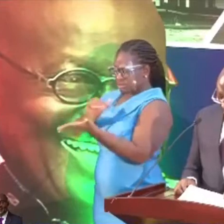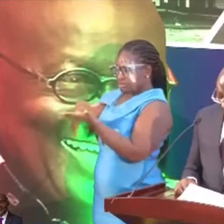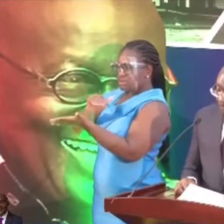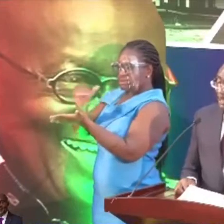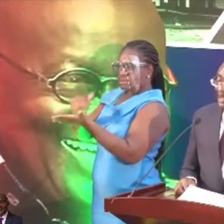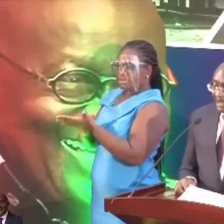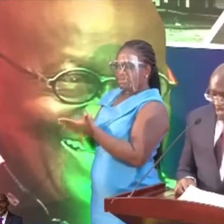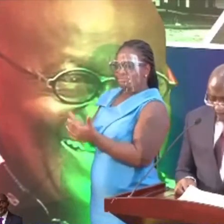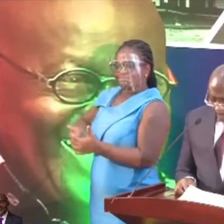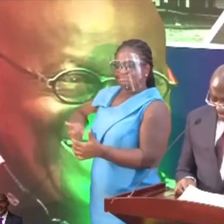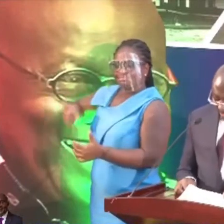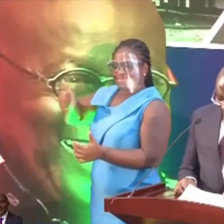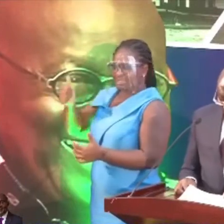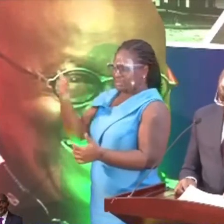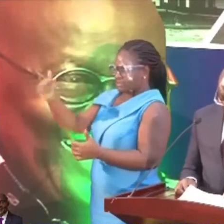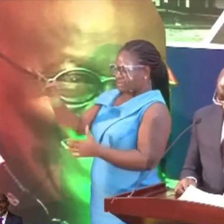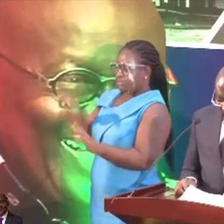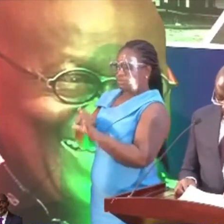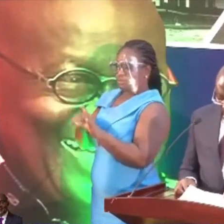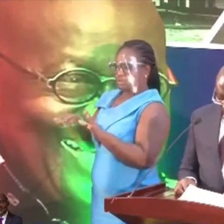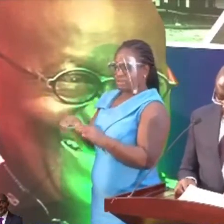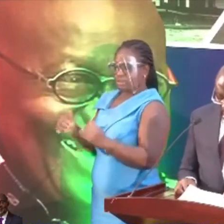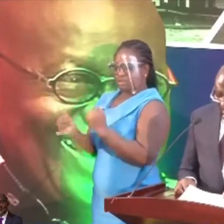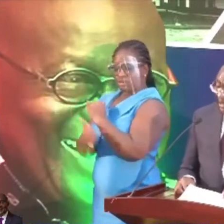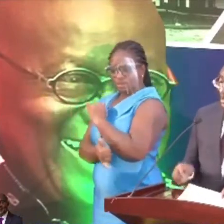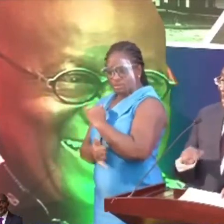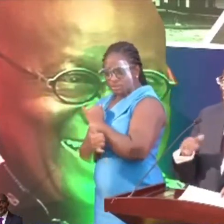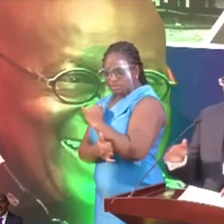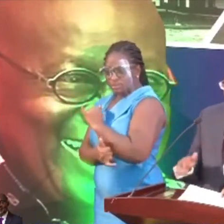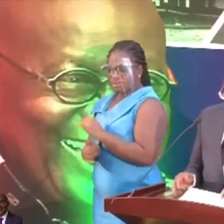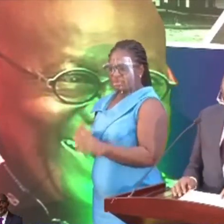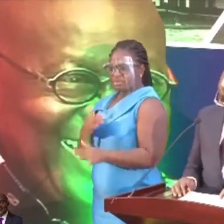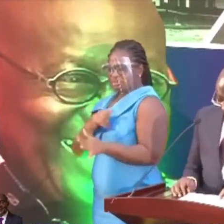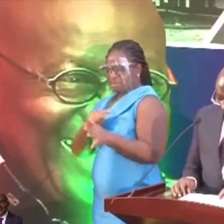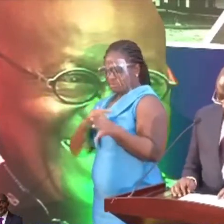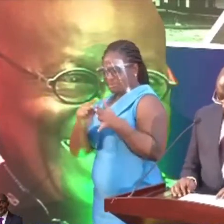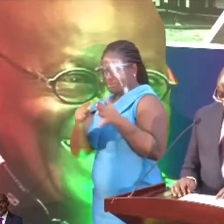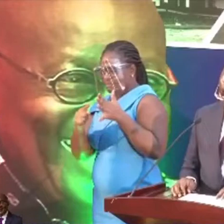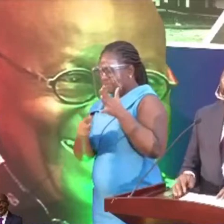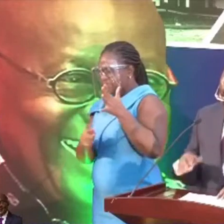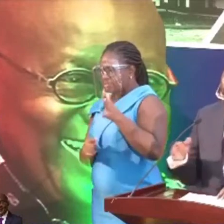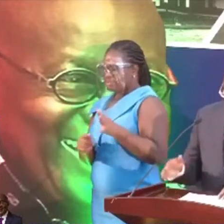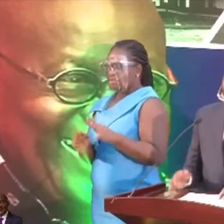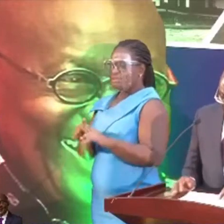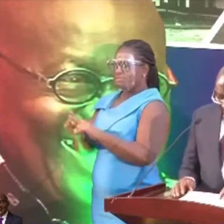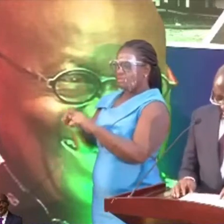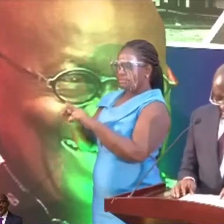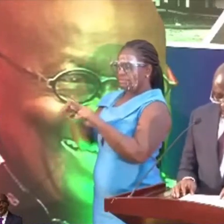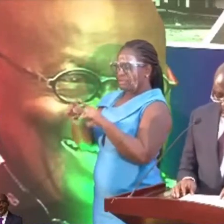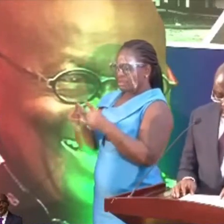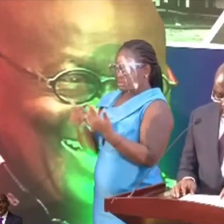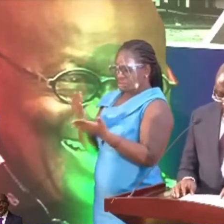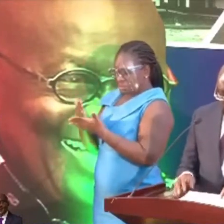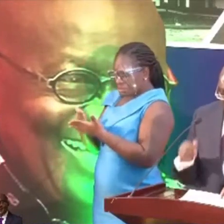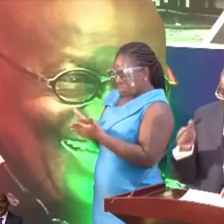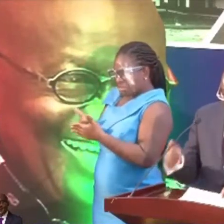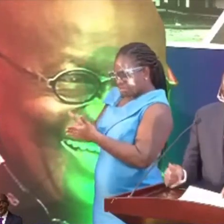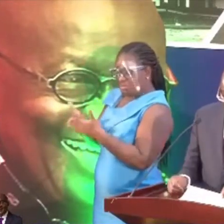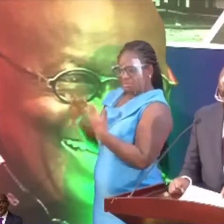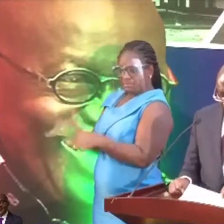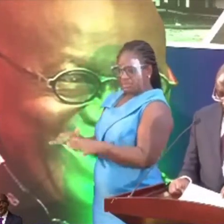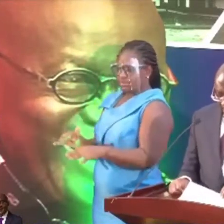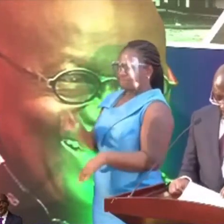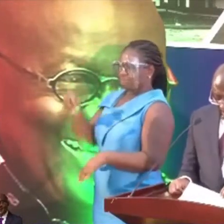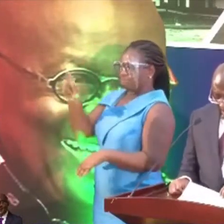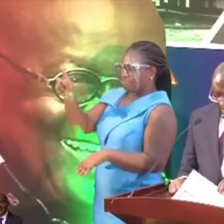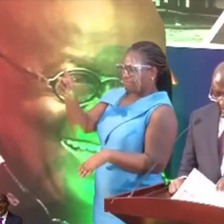excellence in 10 regions of the country. And these are at various stages of completion. In fact, many are near completion. Kaneshi